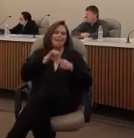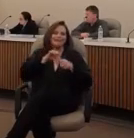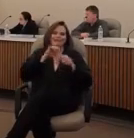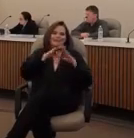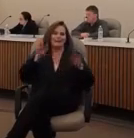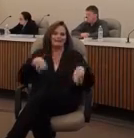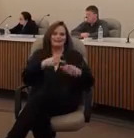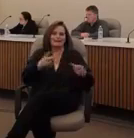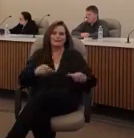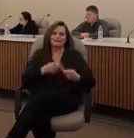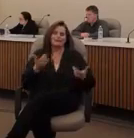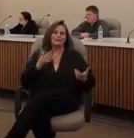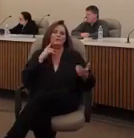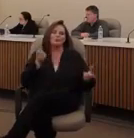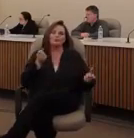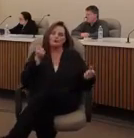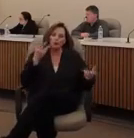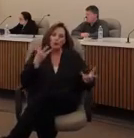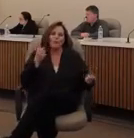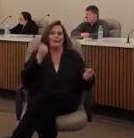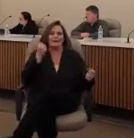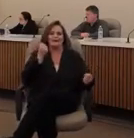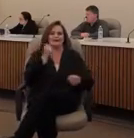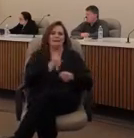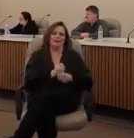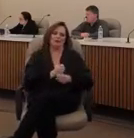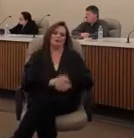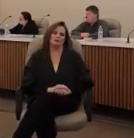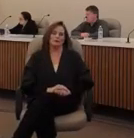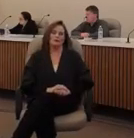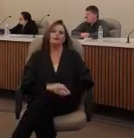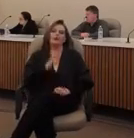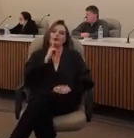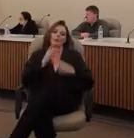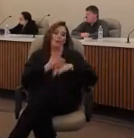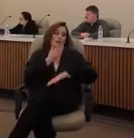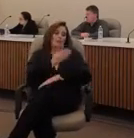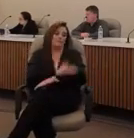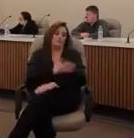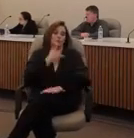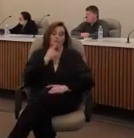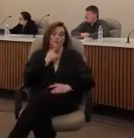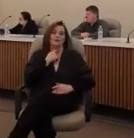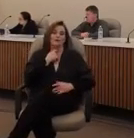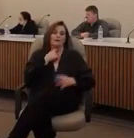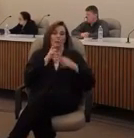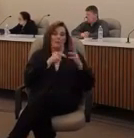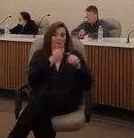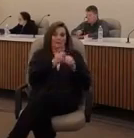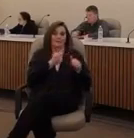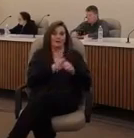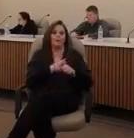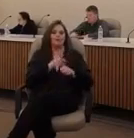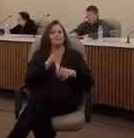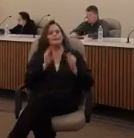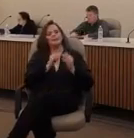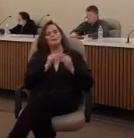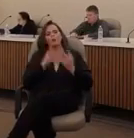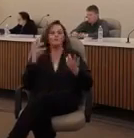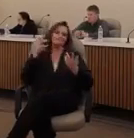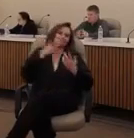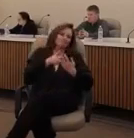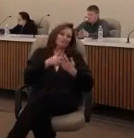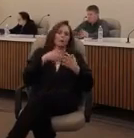It really is part of the character of the neighborhood. If anything, what we're doing is improving this facility and making it more compatible, more consistent,